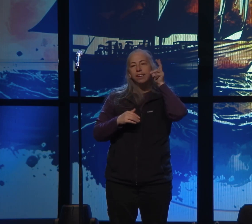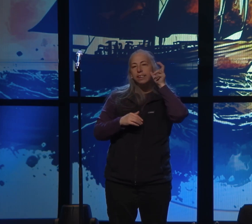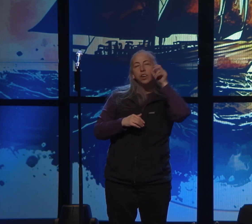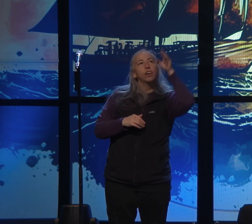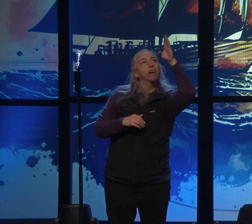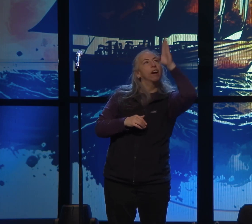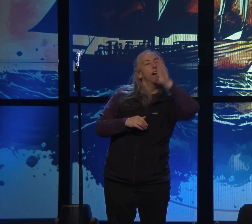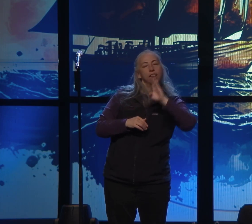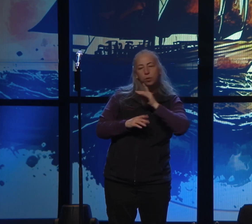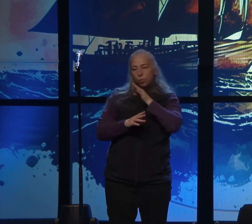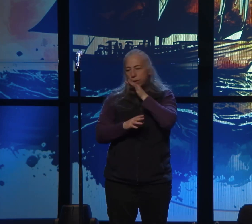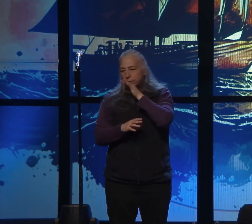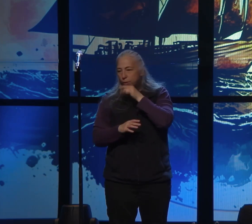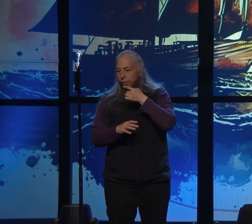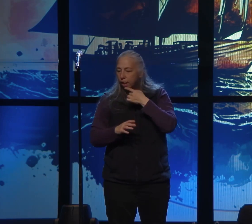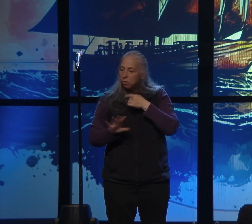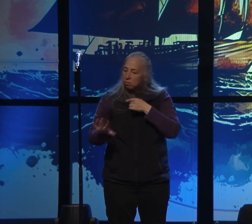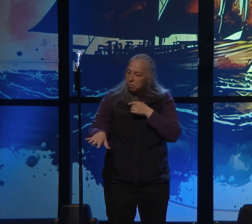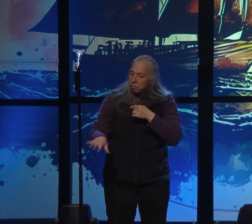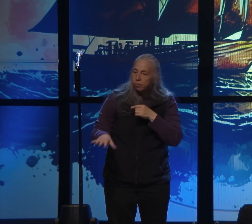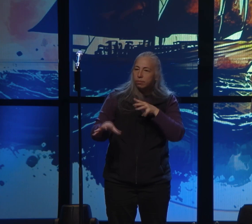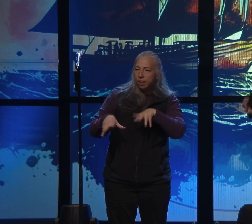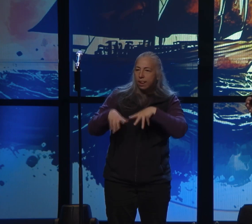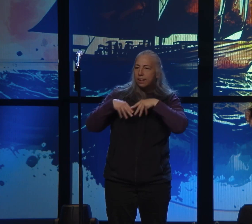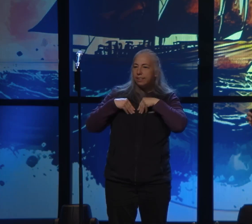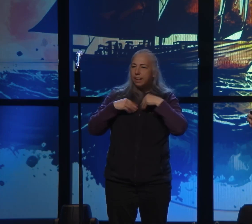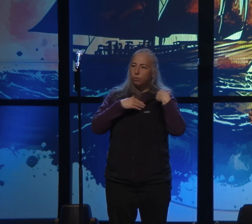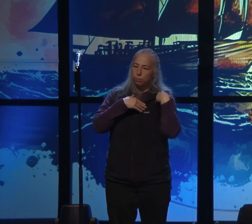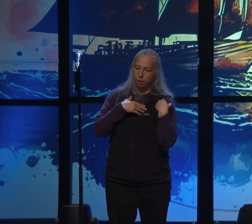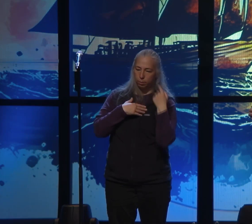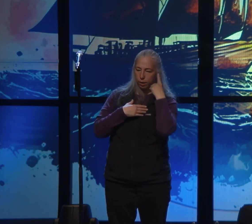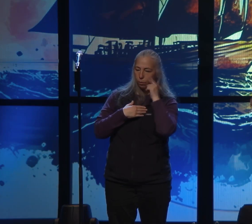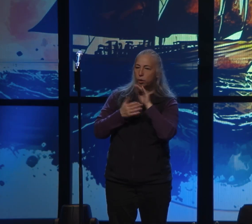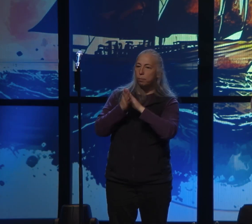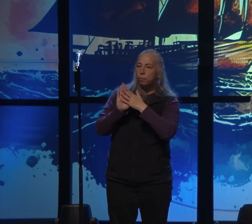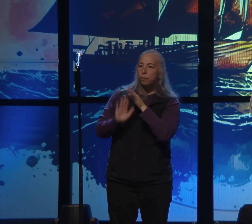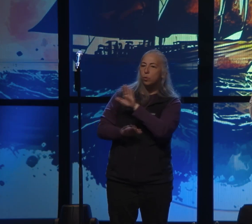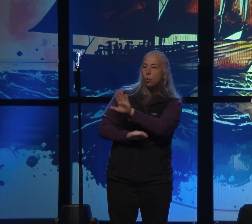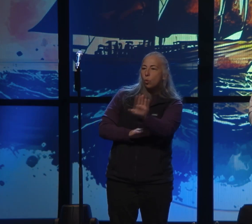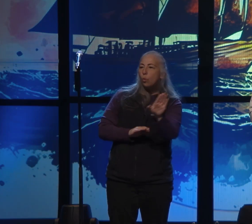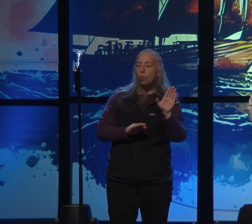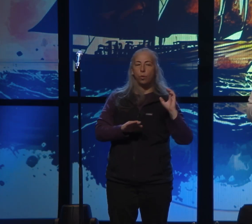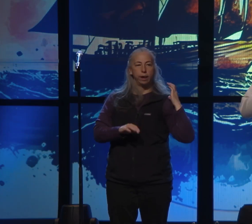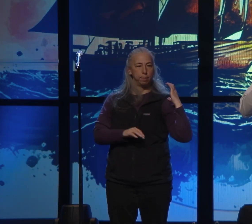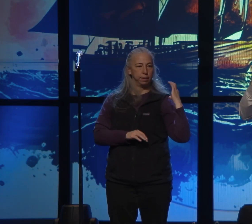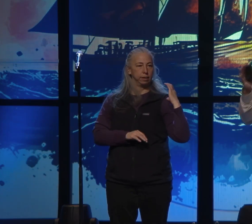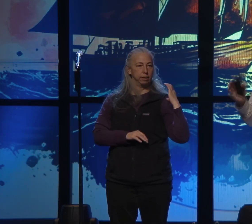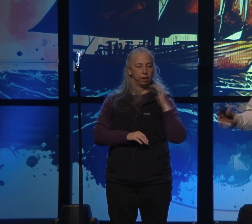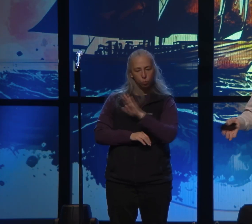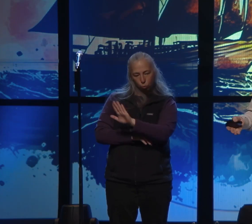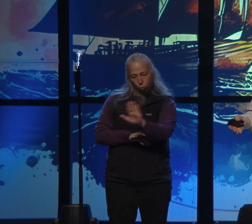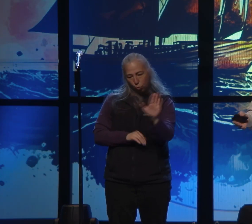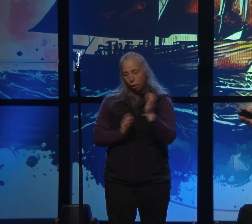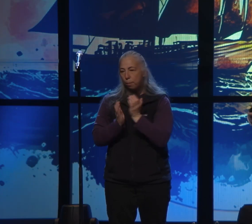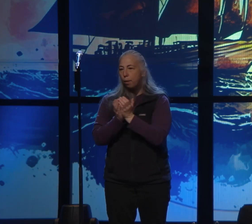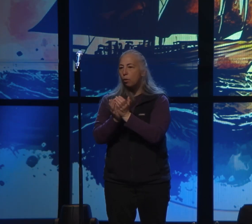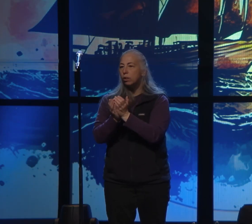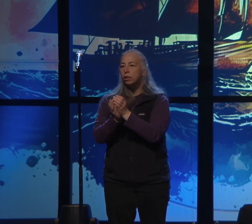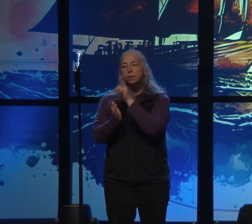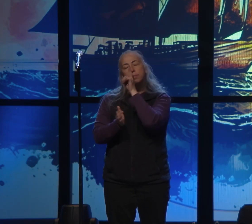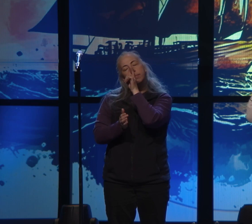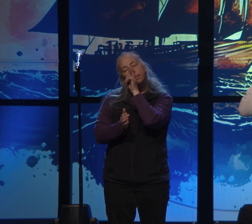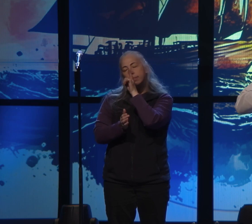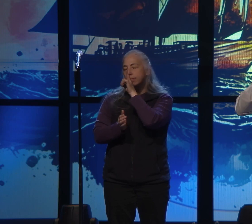and hearing love say, take responsibility to be the captain of your life. You are not dishonoring your faith.